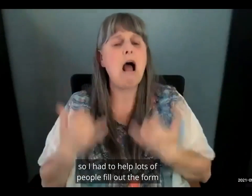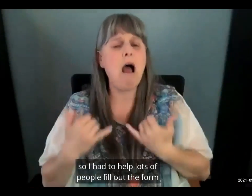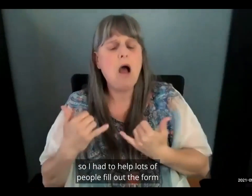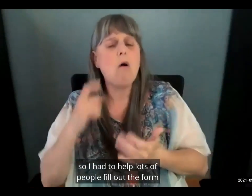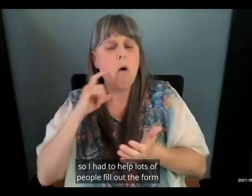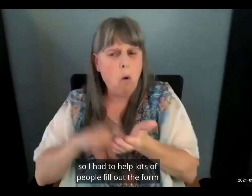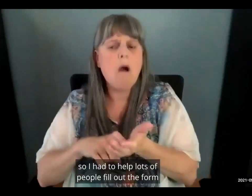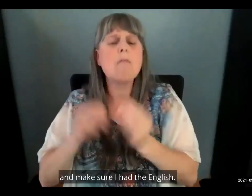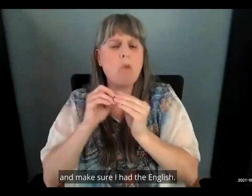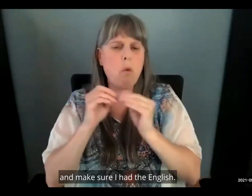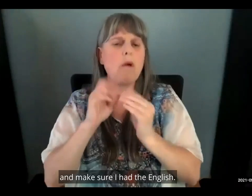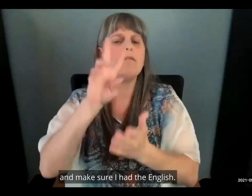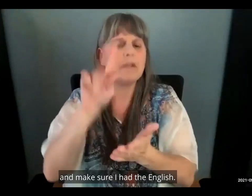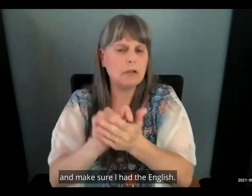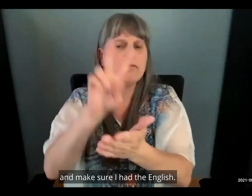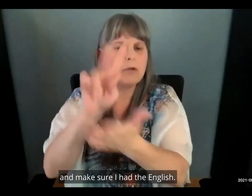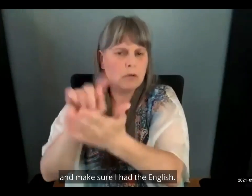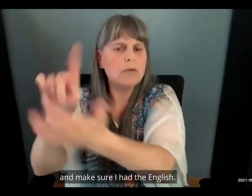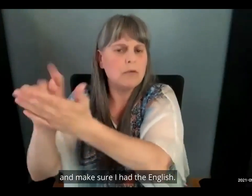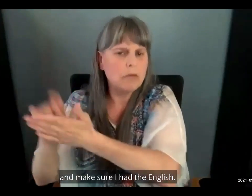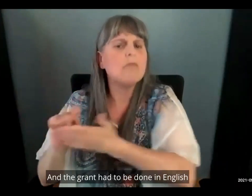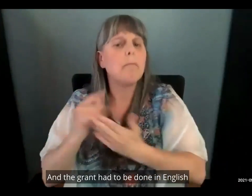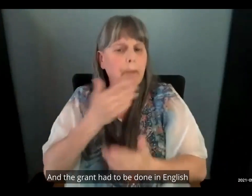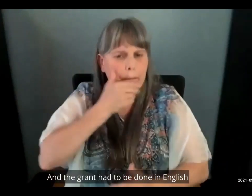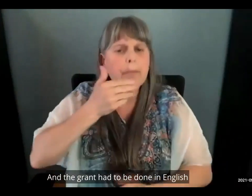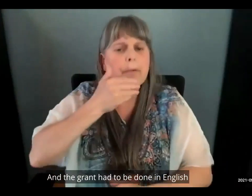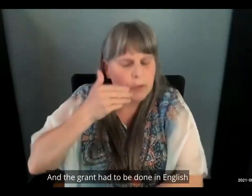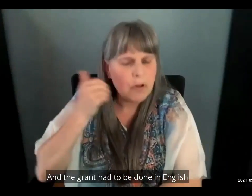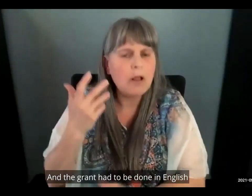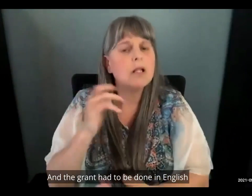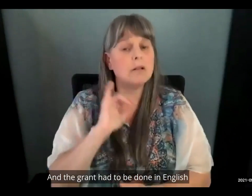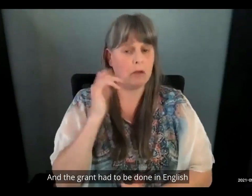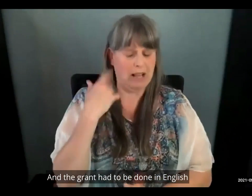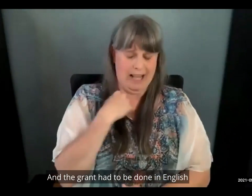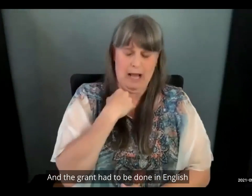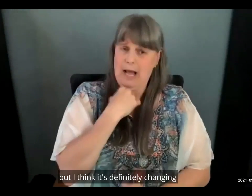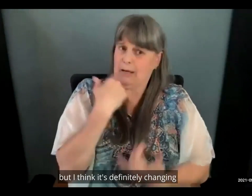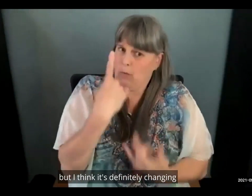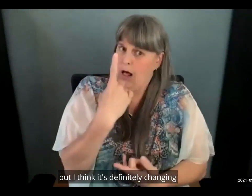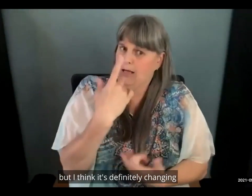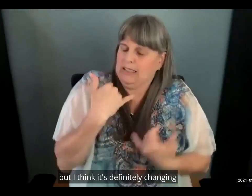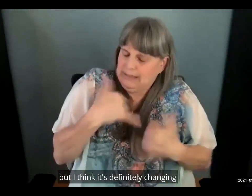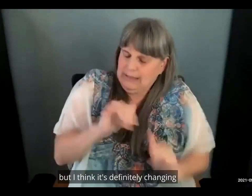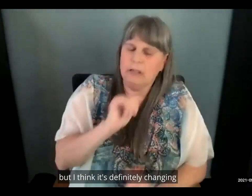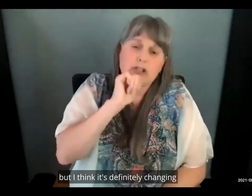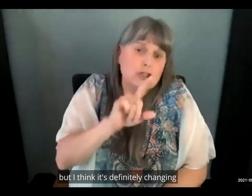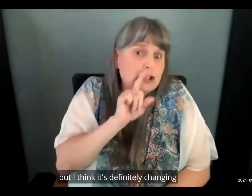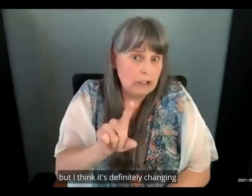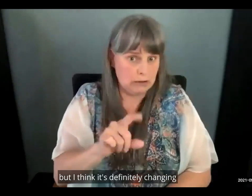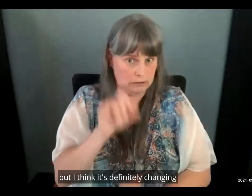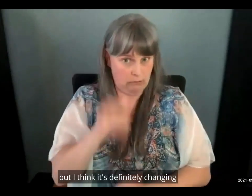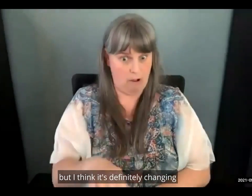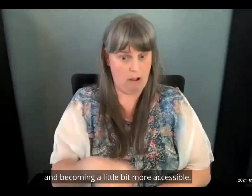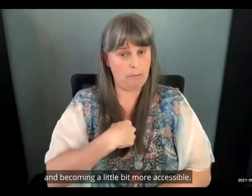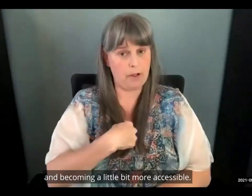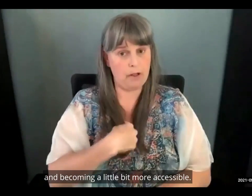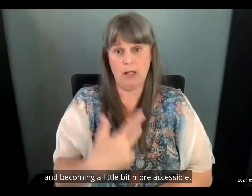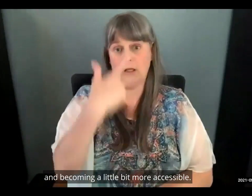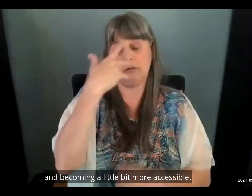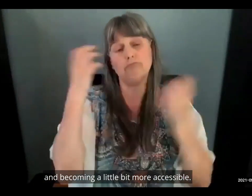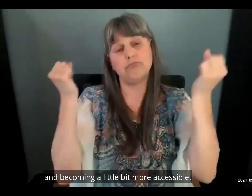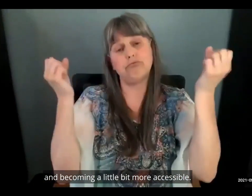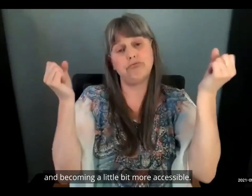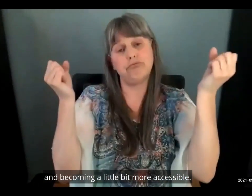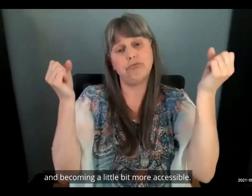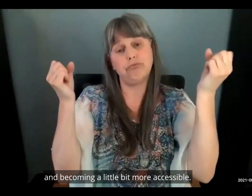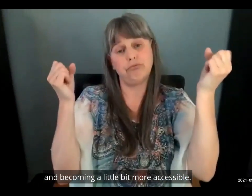people fill out the form and make sure I had the English, and the grant had to be done in English. But I think it's, you know, definitely changing and becoming a